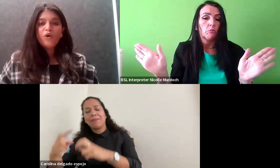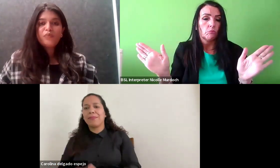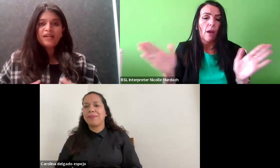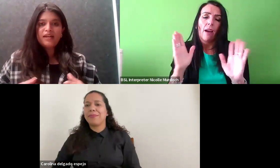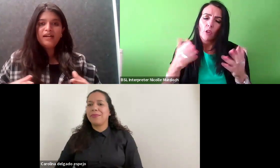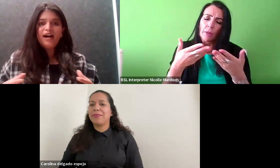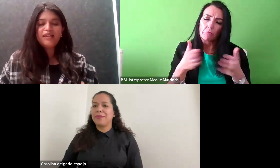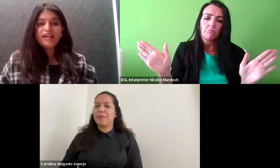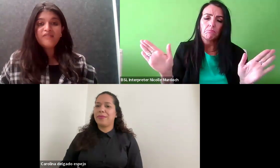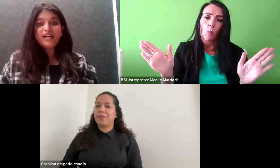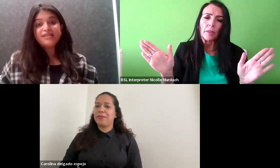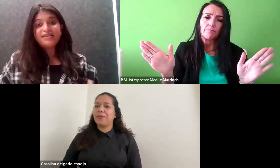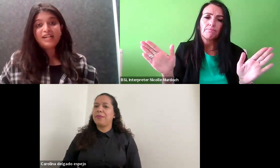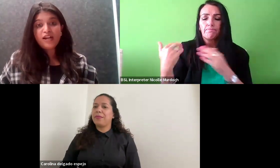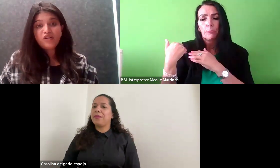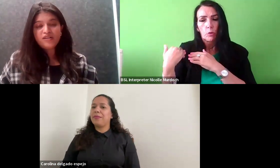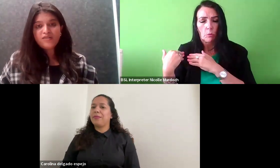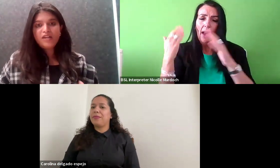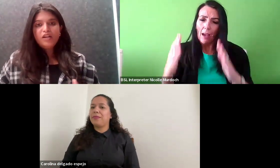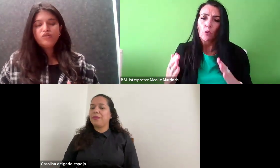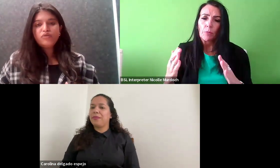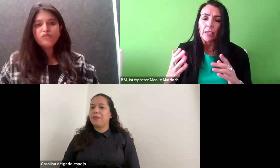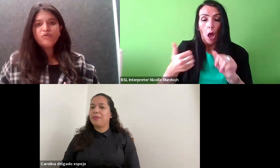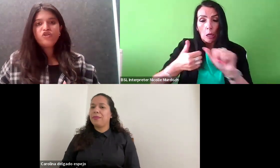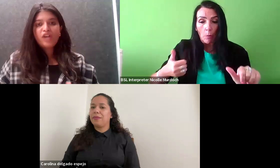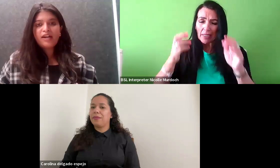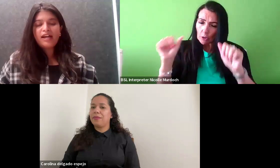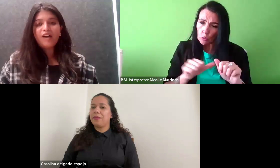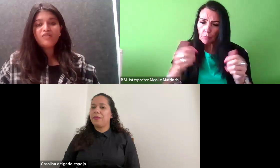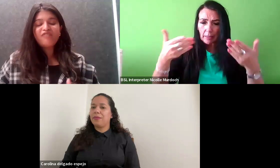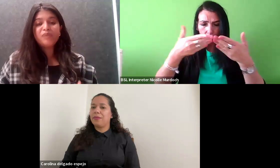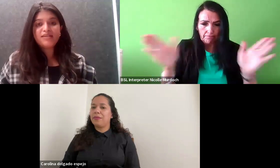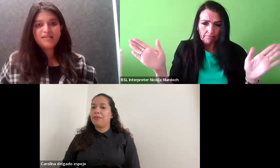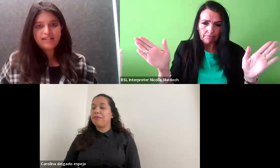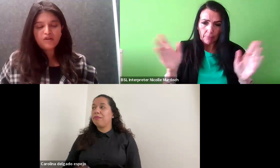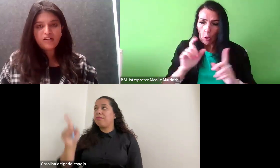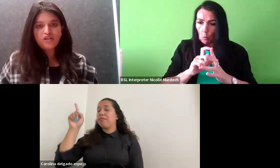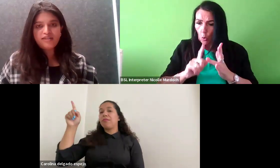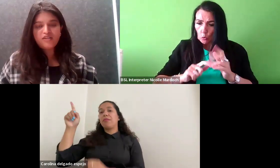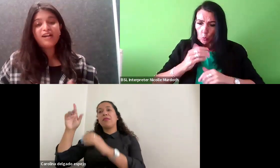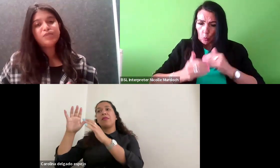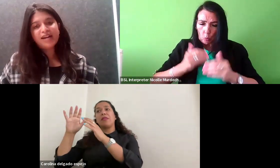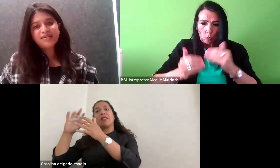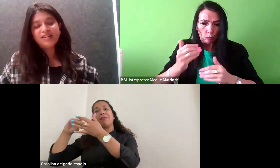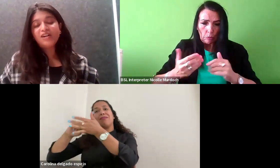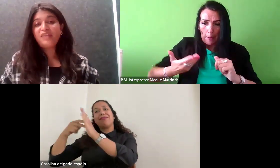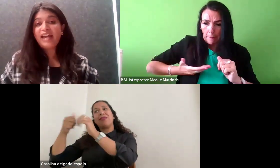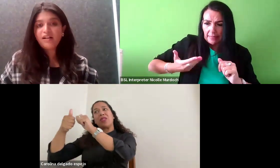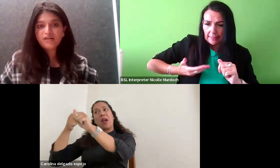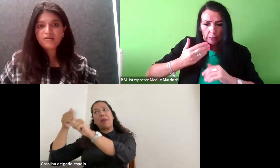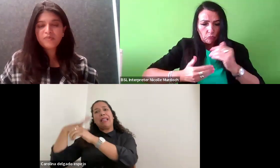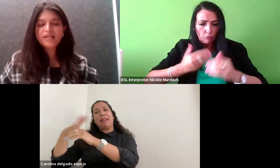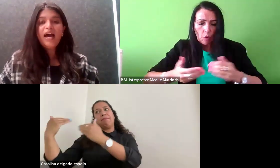How open are the innovators and technologists to sharing how they've built this technology, the transparency around